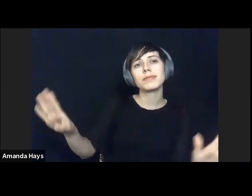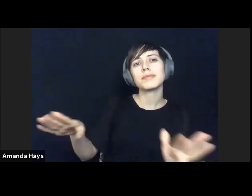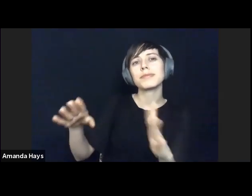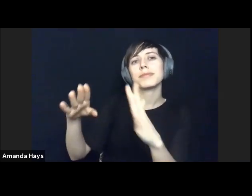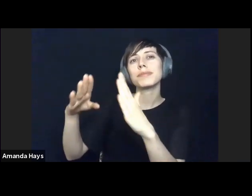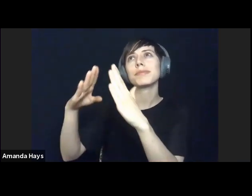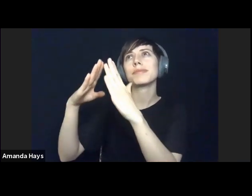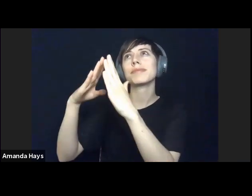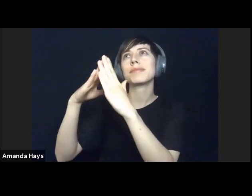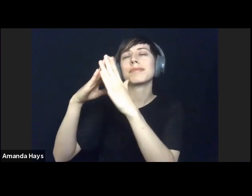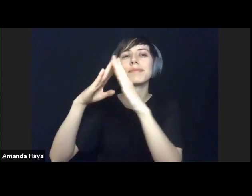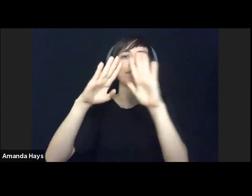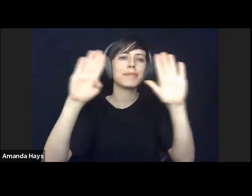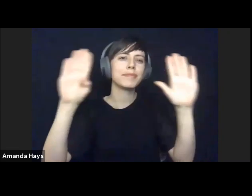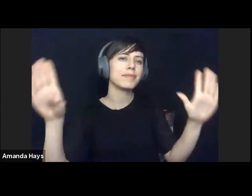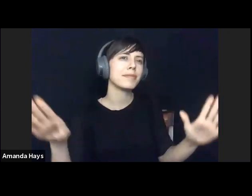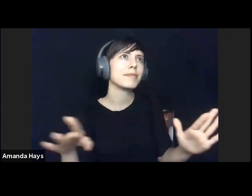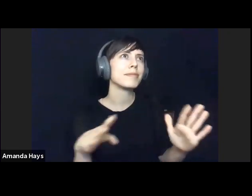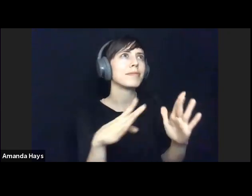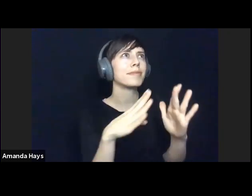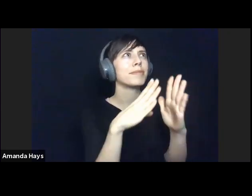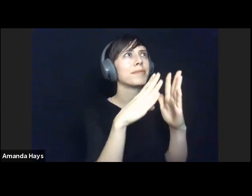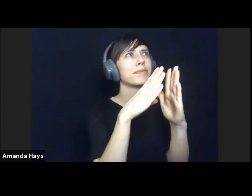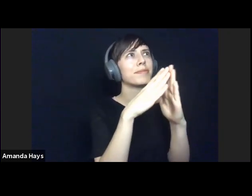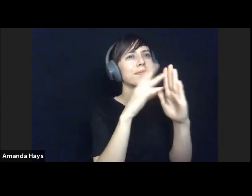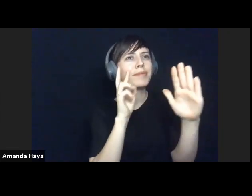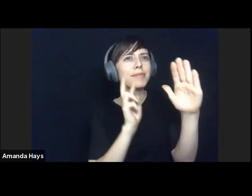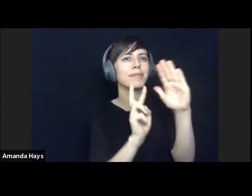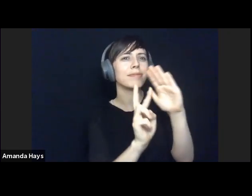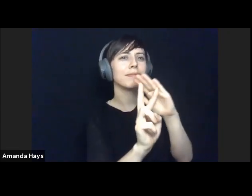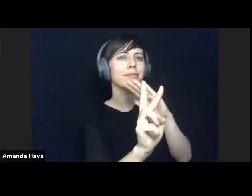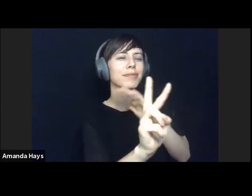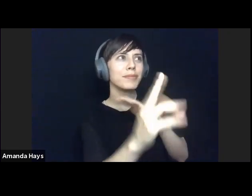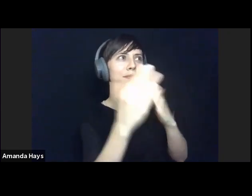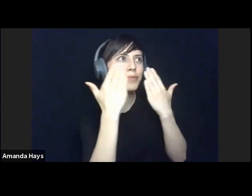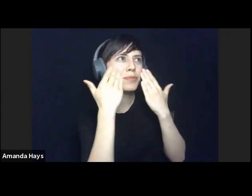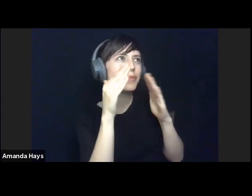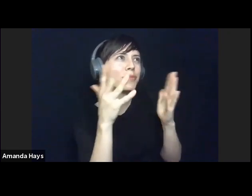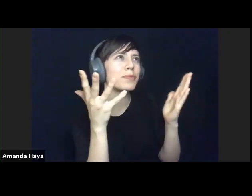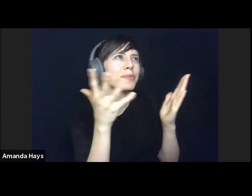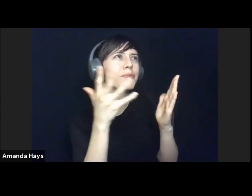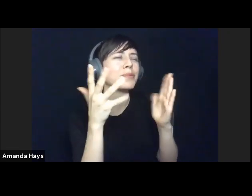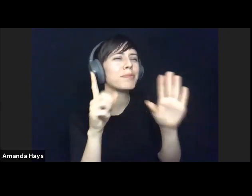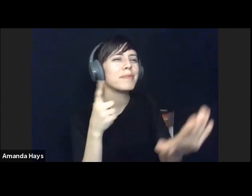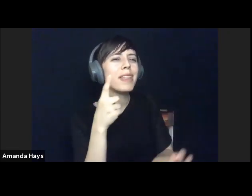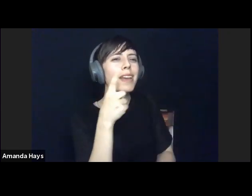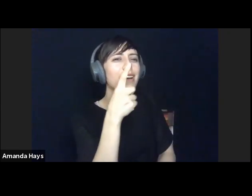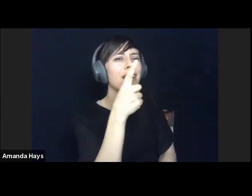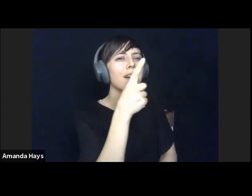Mountains and unknown valleys, trails